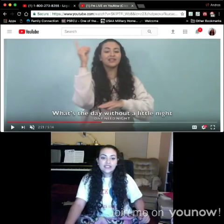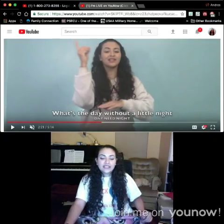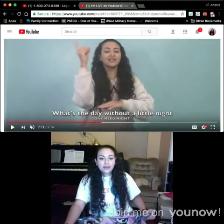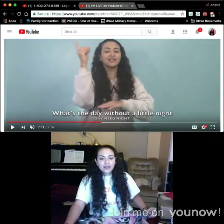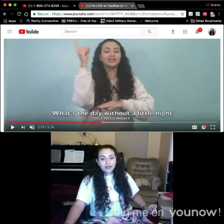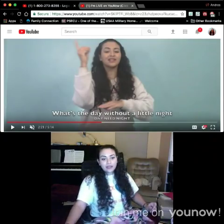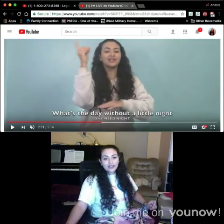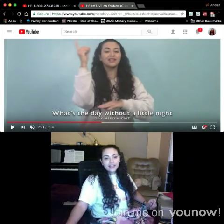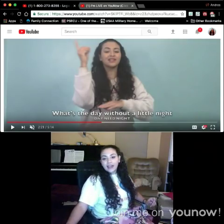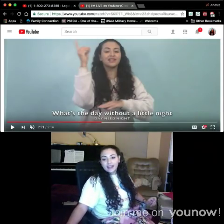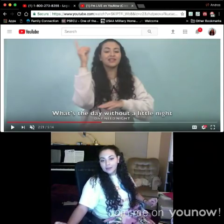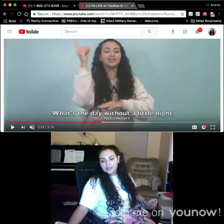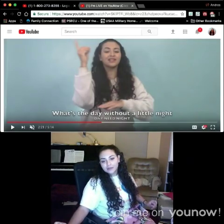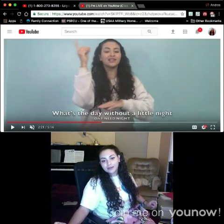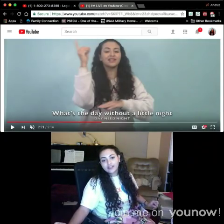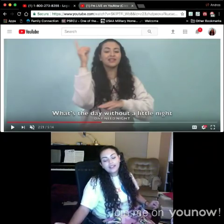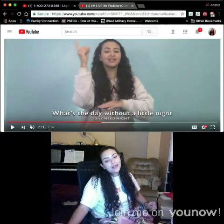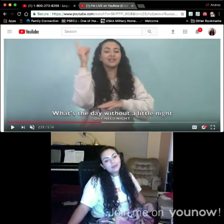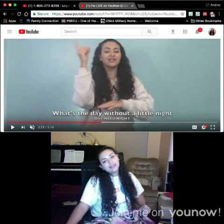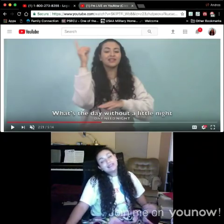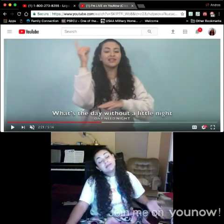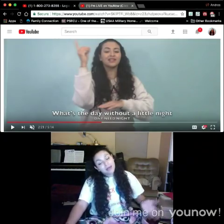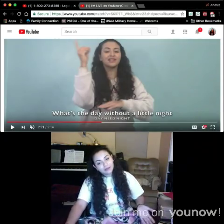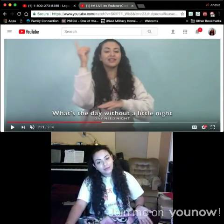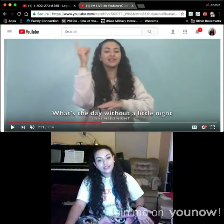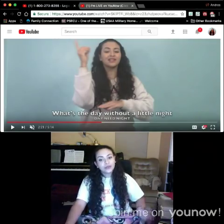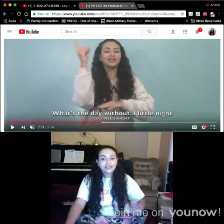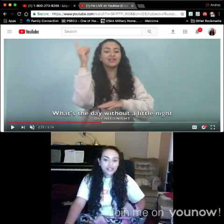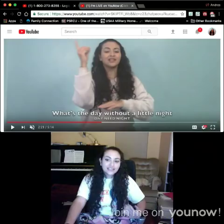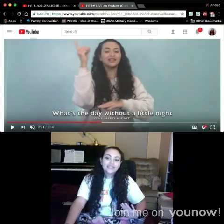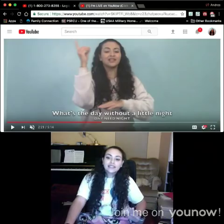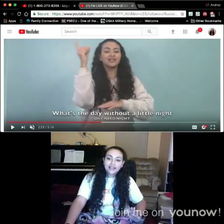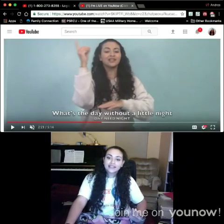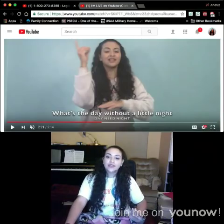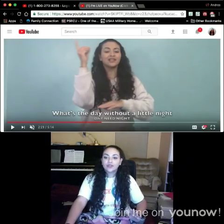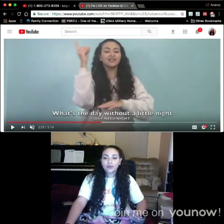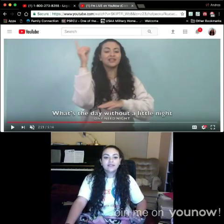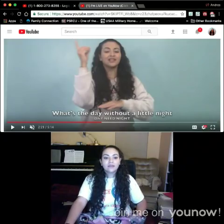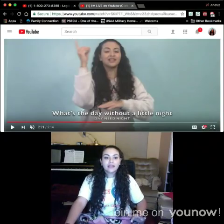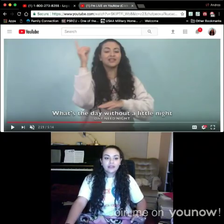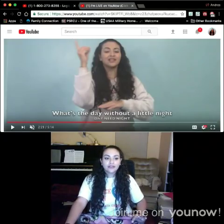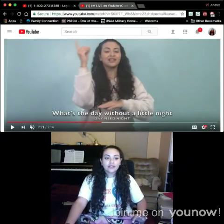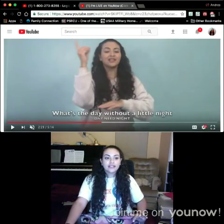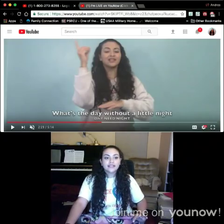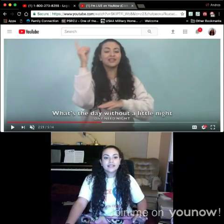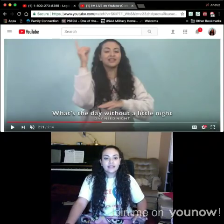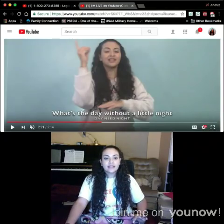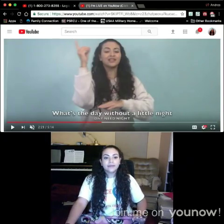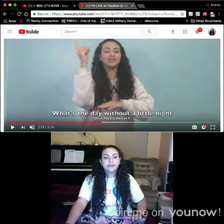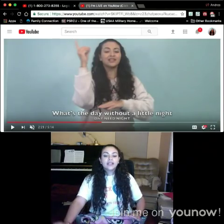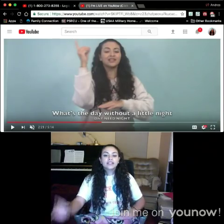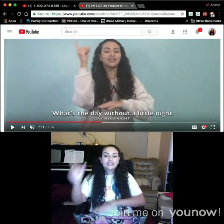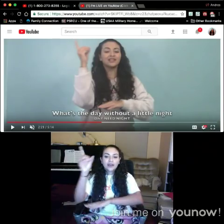What's a day without a little night? I kept this metaphor in there because it's a metaphor, so it translates into ASL. You don't have to make it literal unless it's an